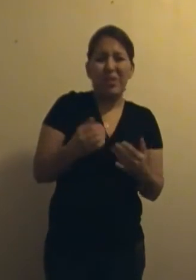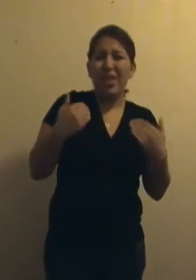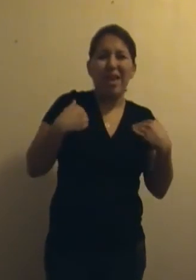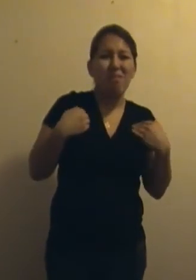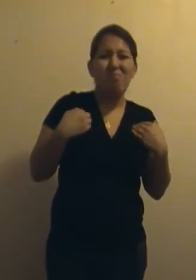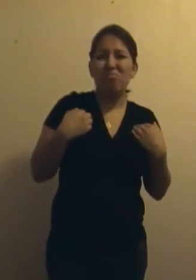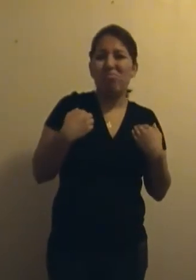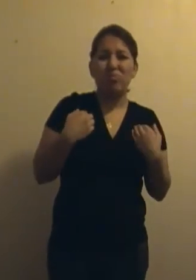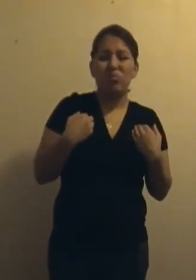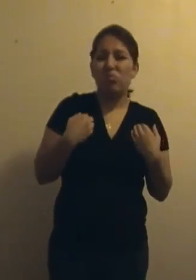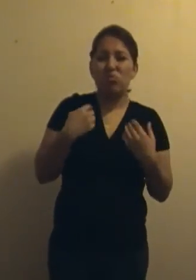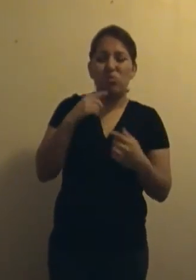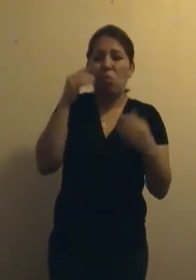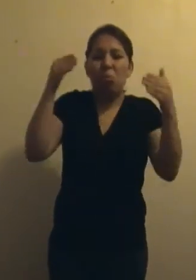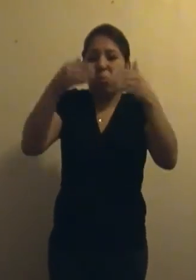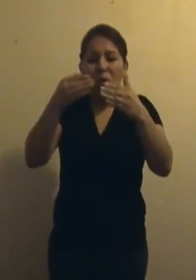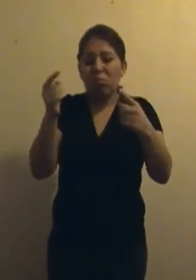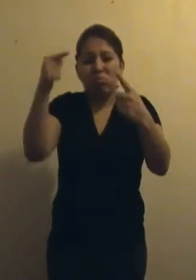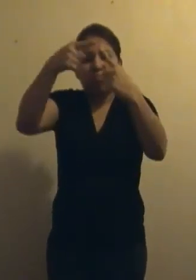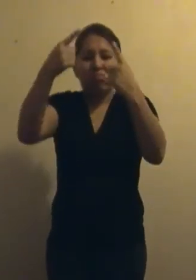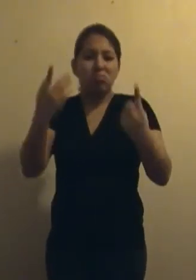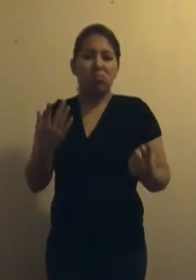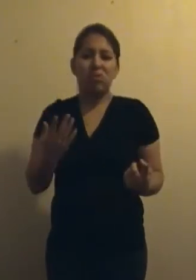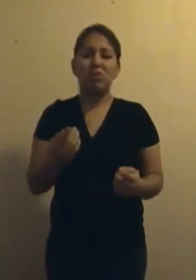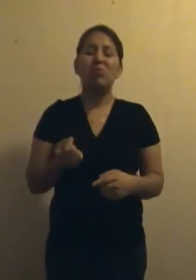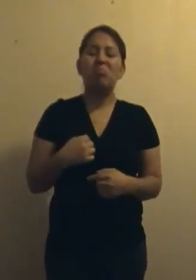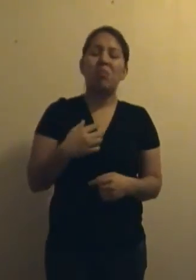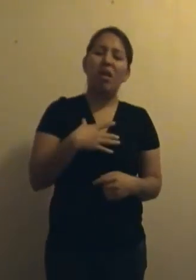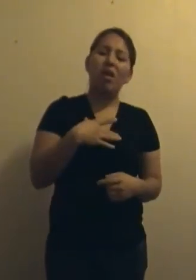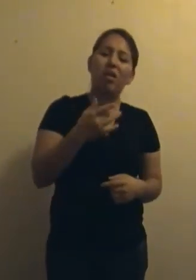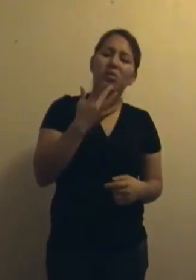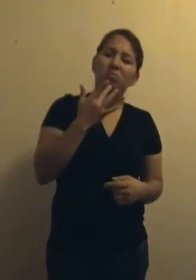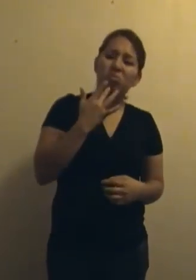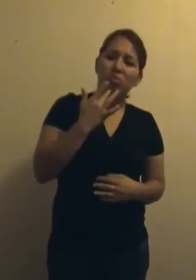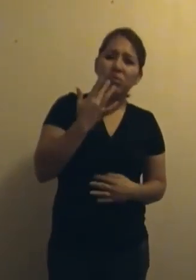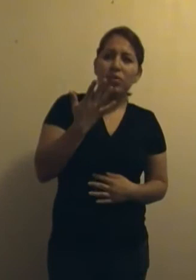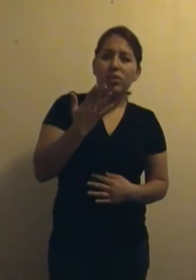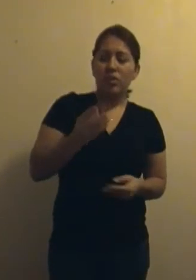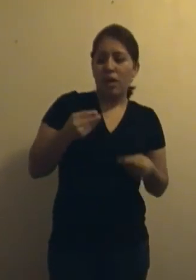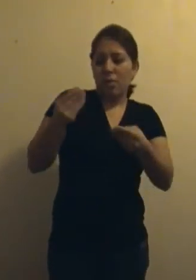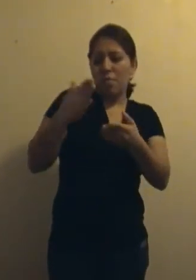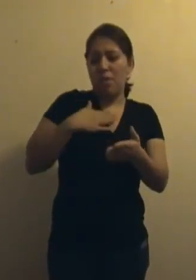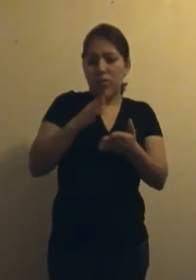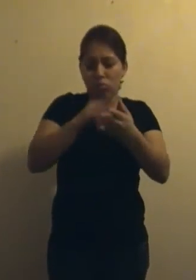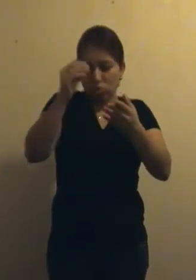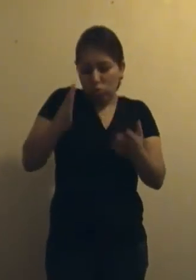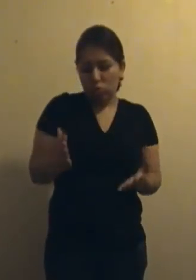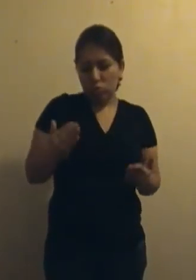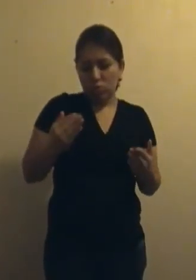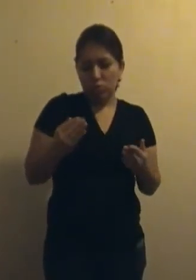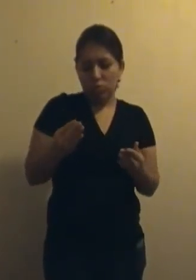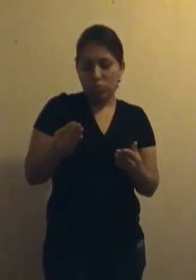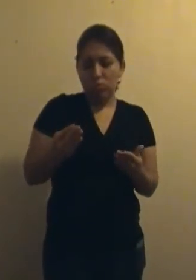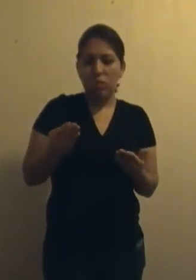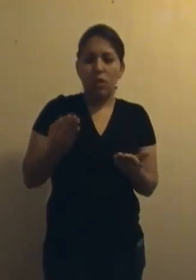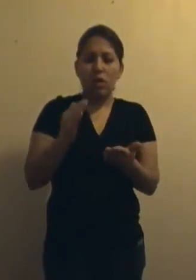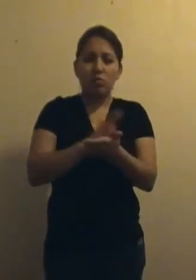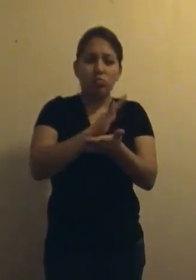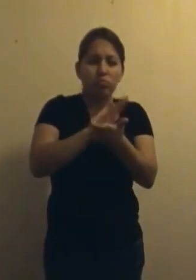or any sort of theme. So I like to think about giving my students assignments that are related to a